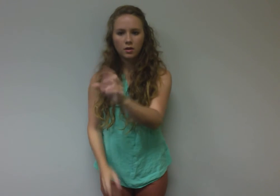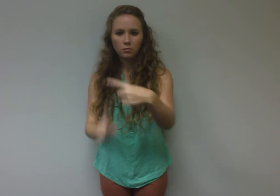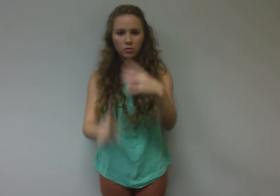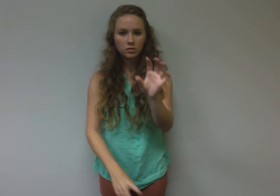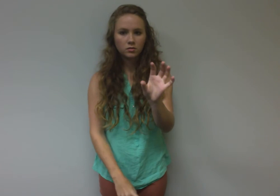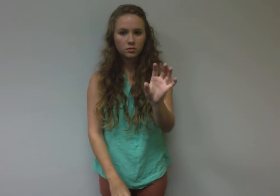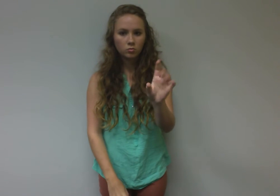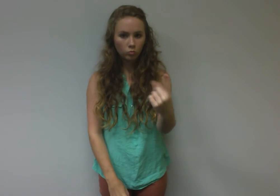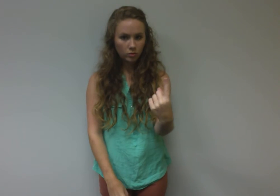whole thing down here.